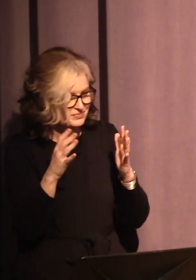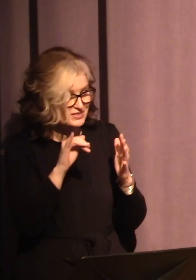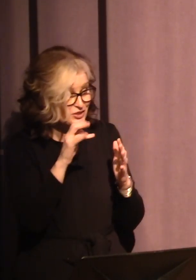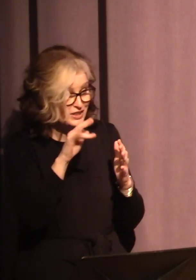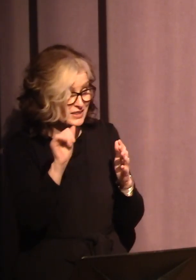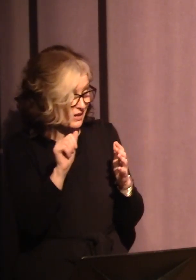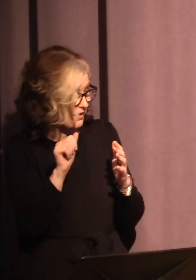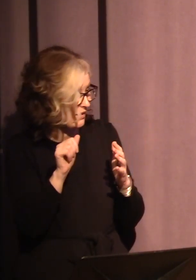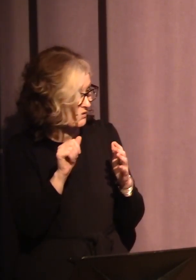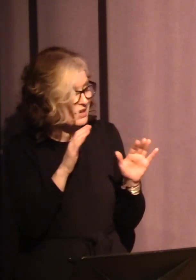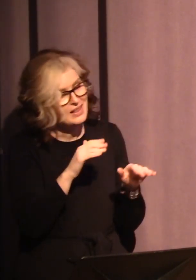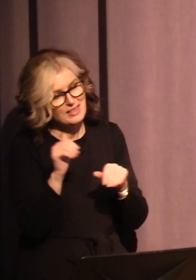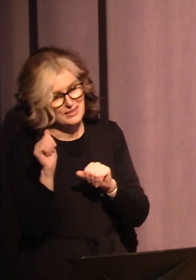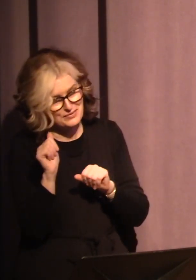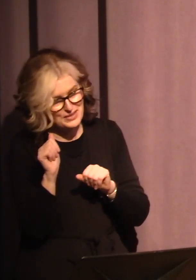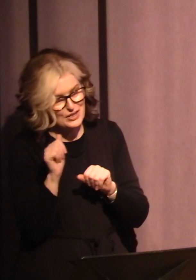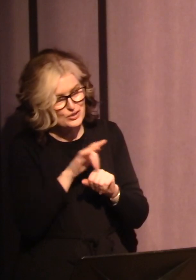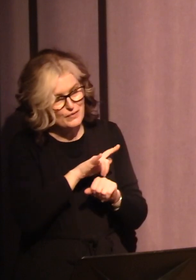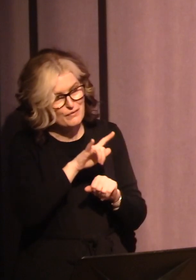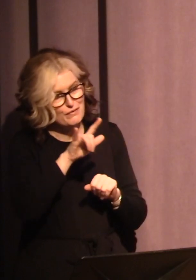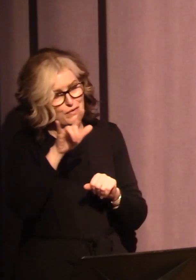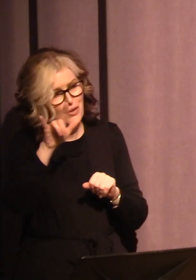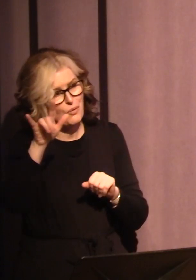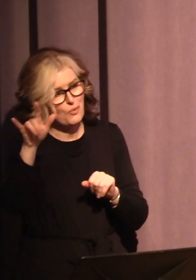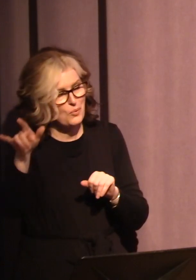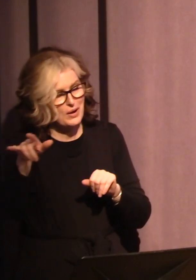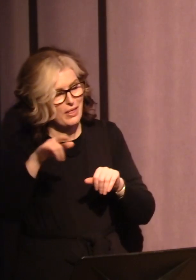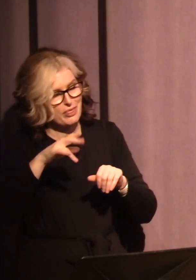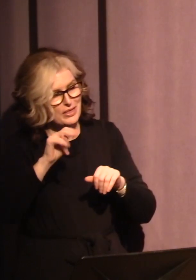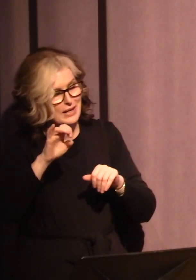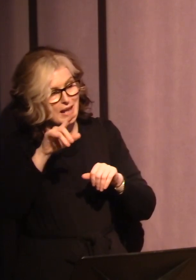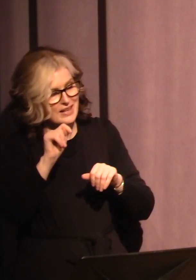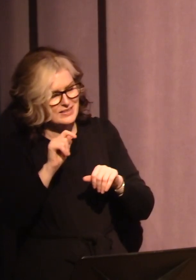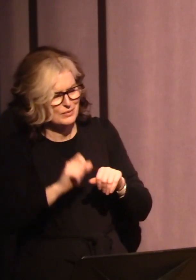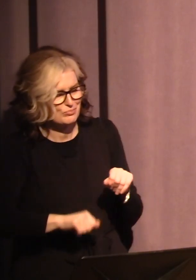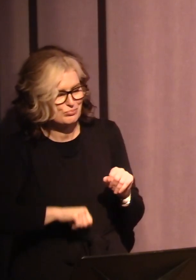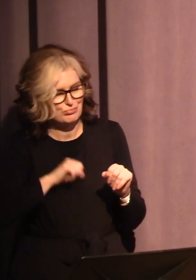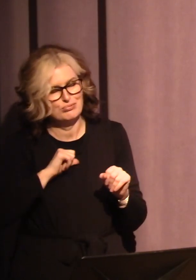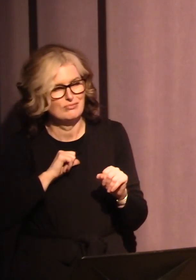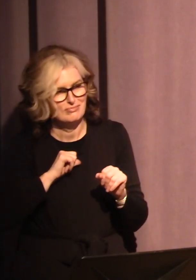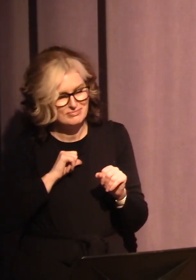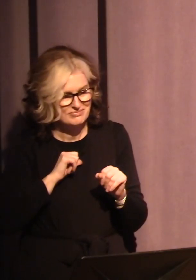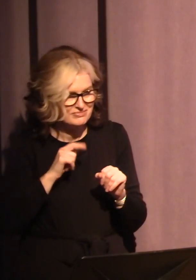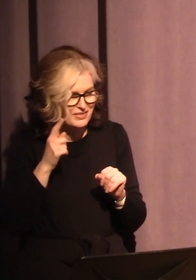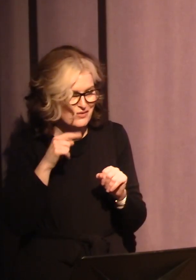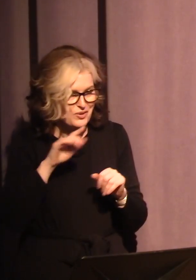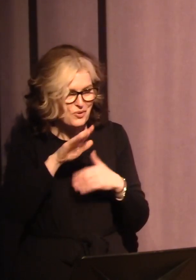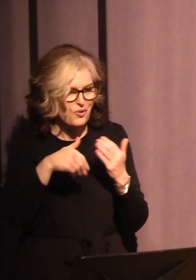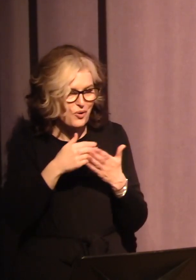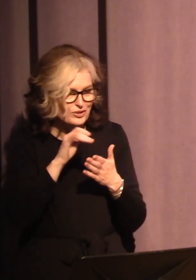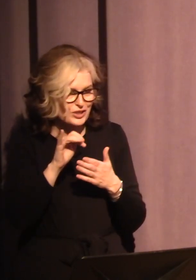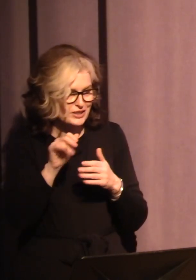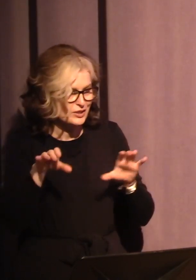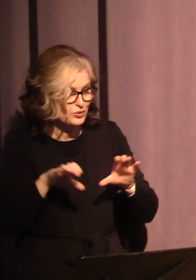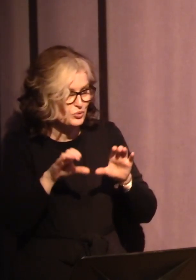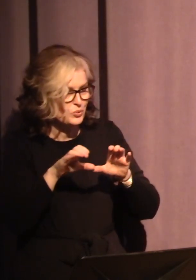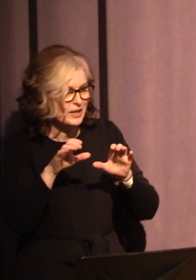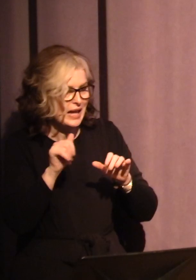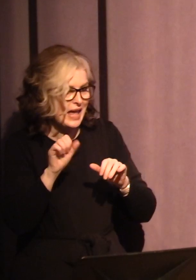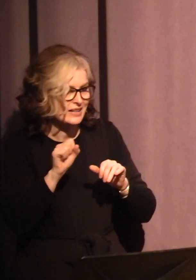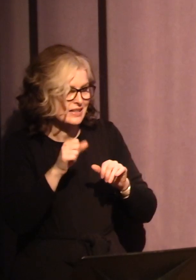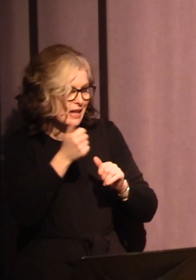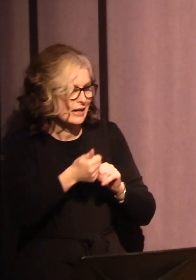Jessica has left us. She has flown the nest, as they say. I'm very proud for all that Jessica is doing as